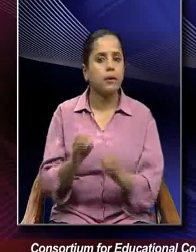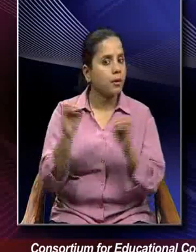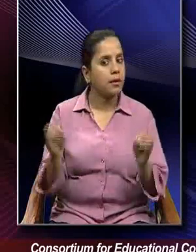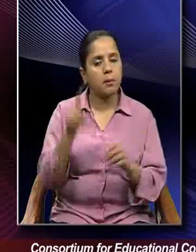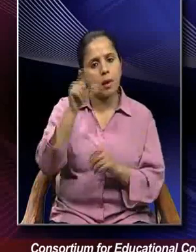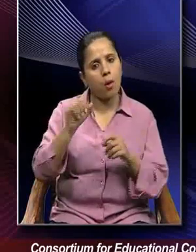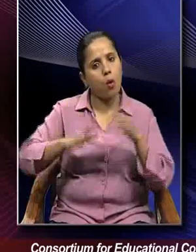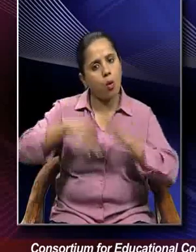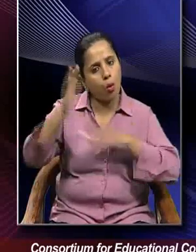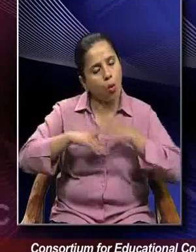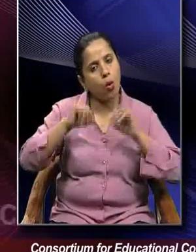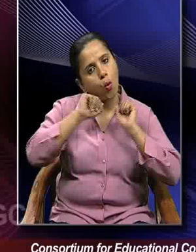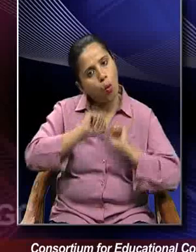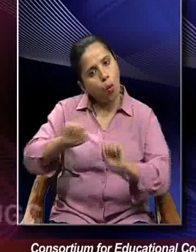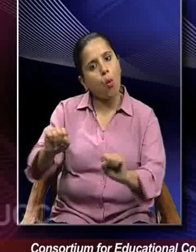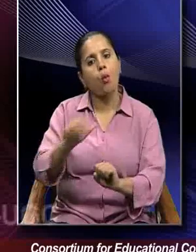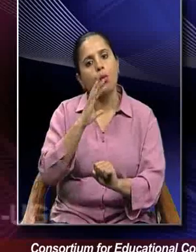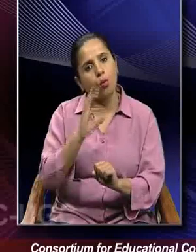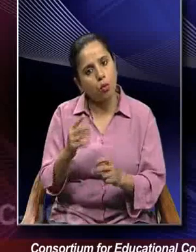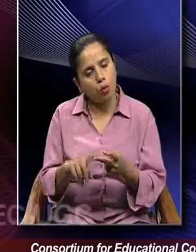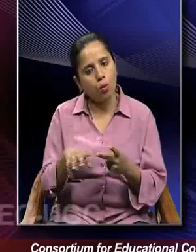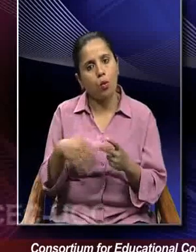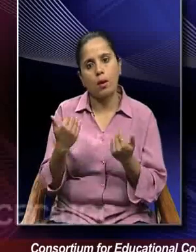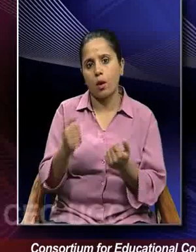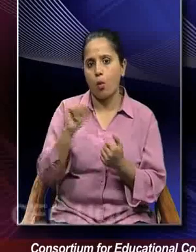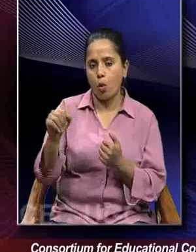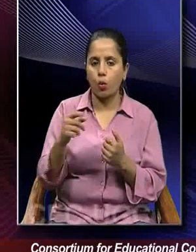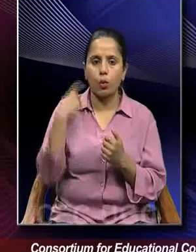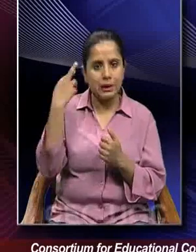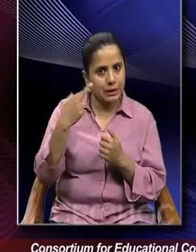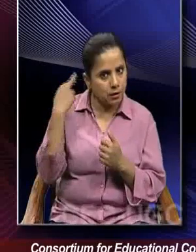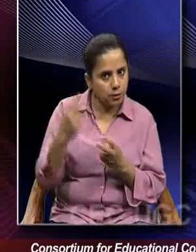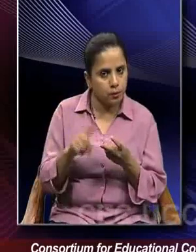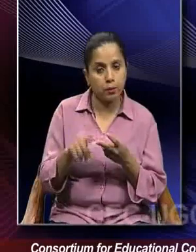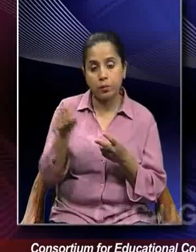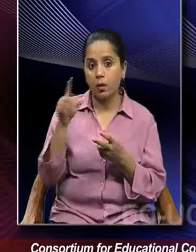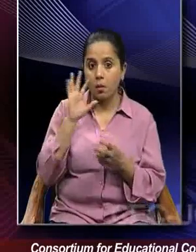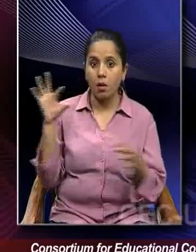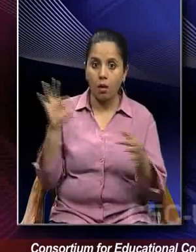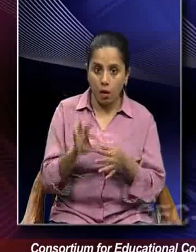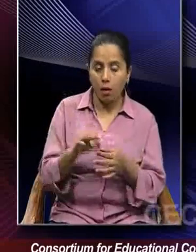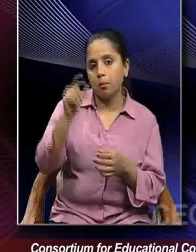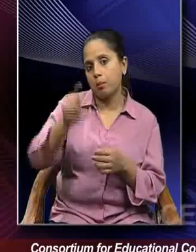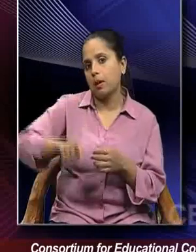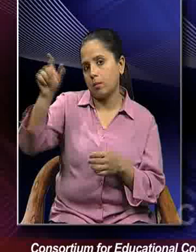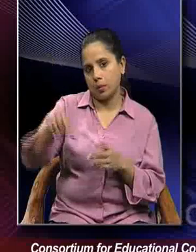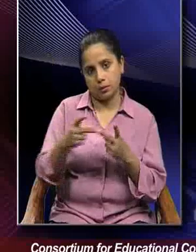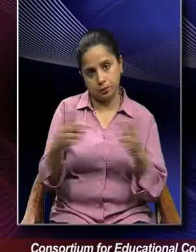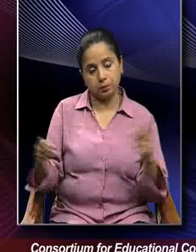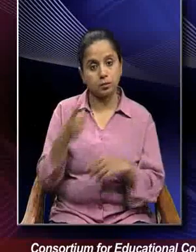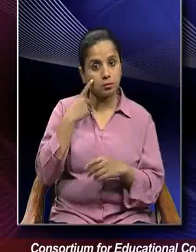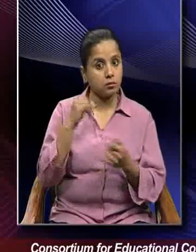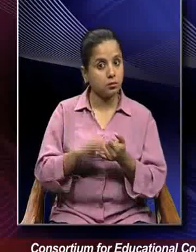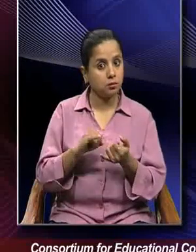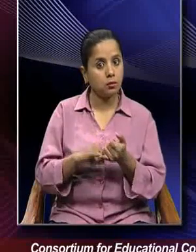construct their own reality based on subjective principles peculiar to that particular individual. ISS